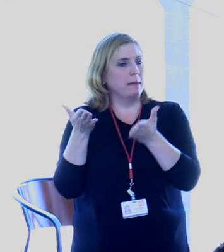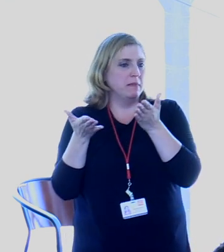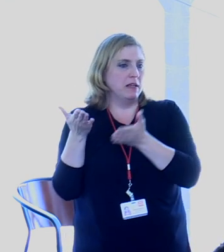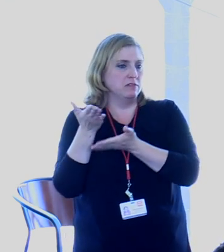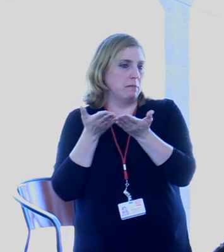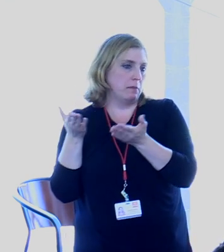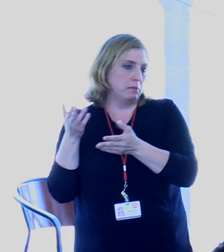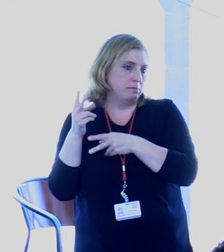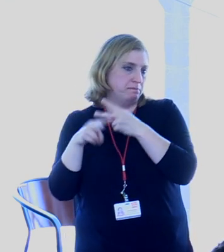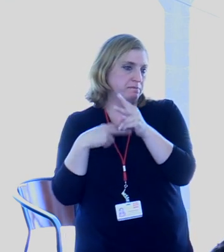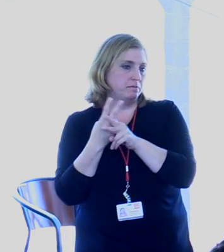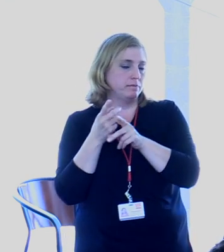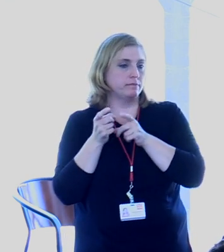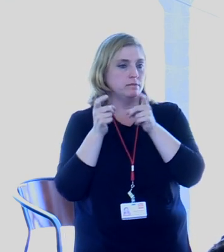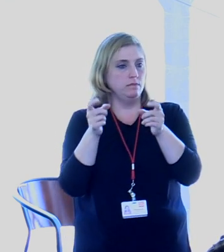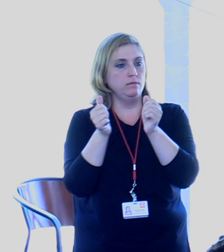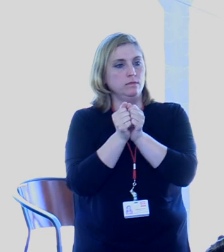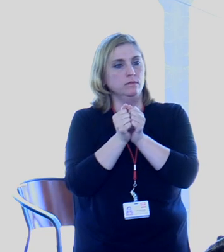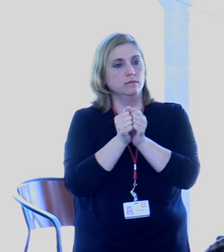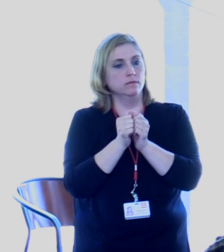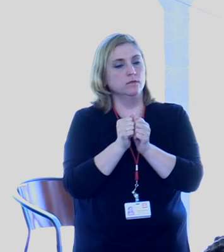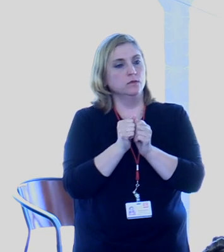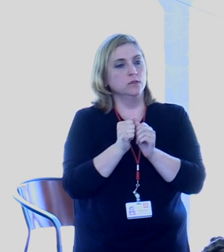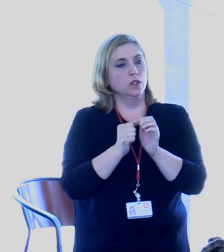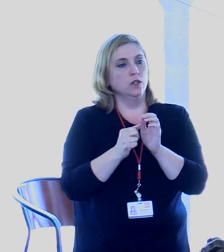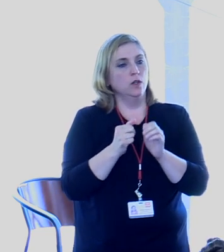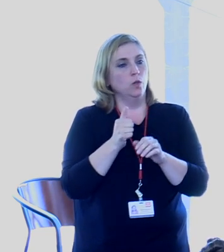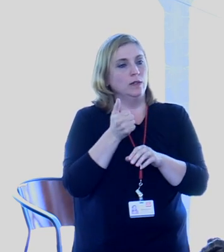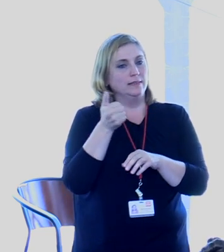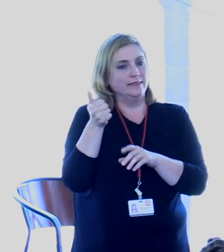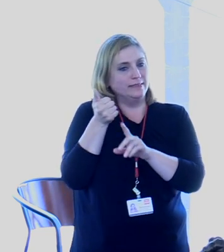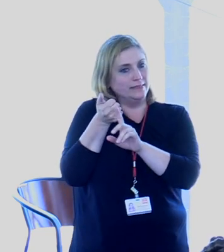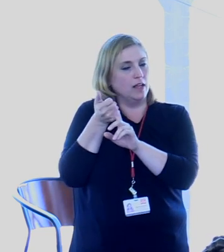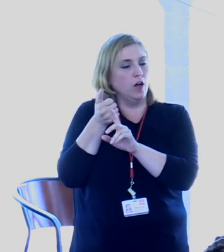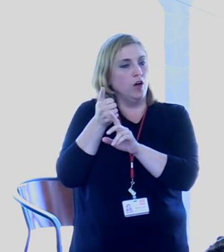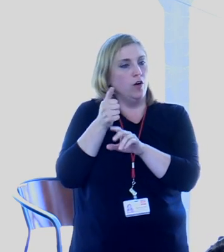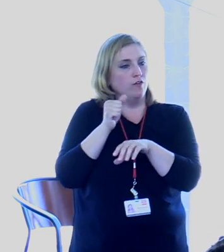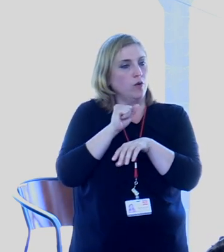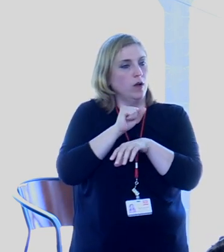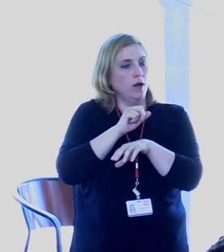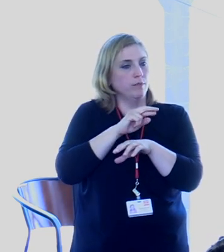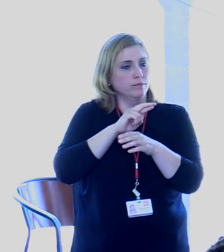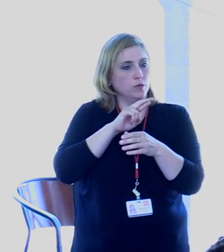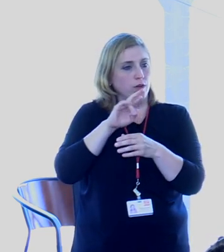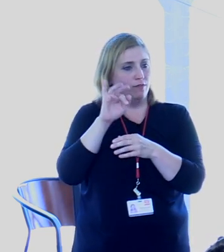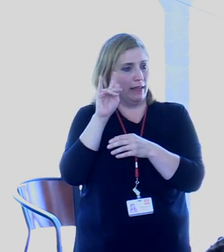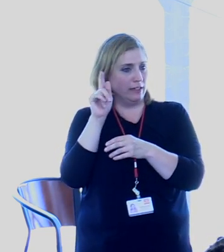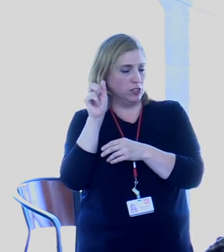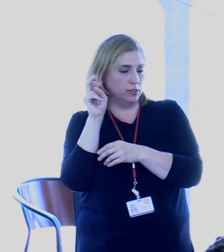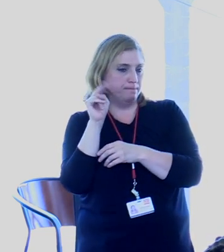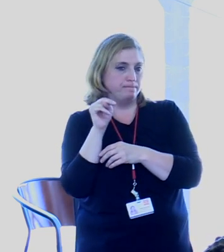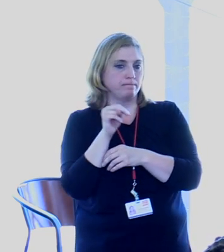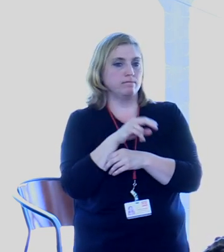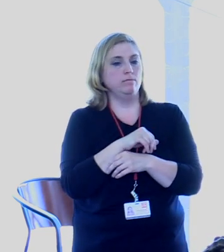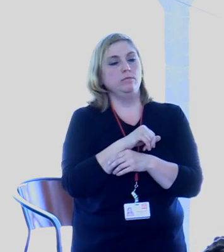sort. One is gifted with self-reflection. There is an acceptance of